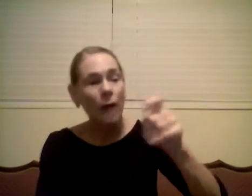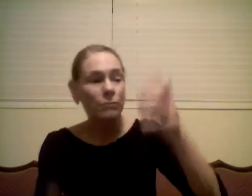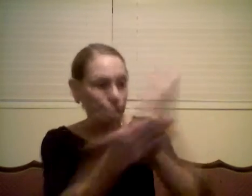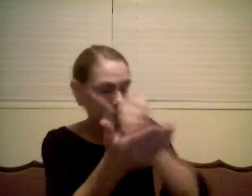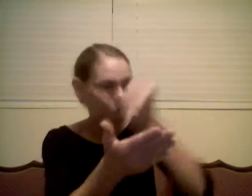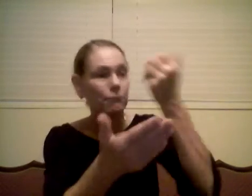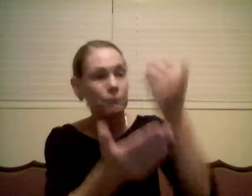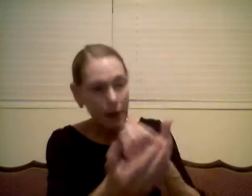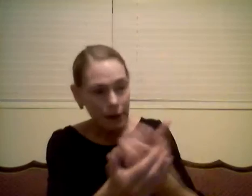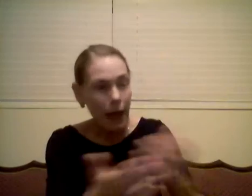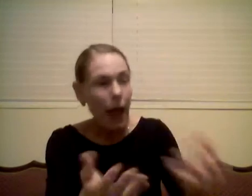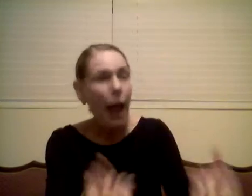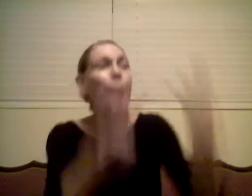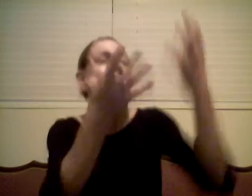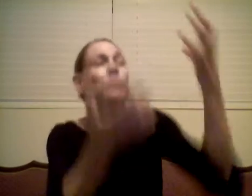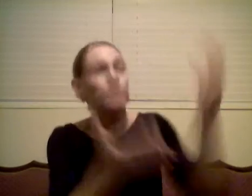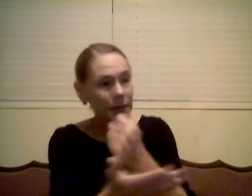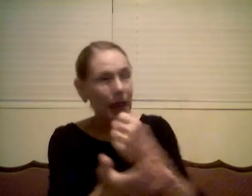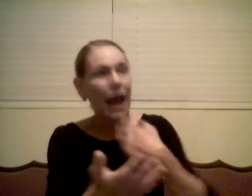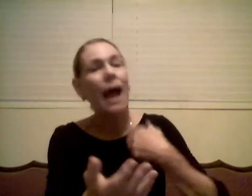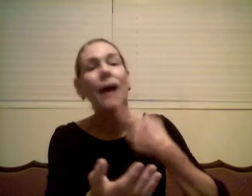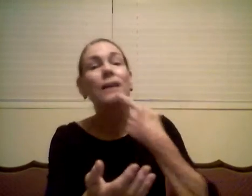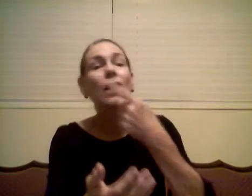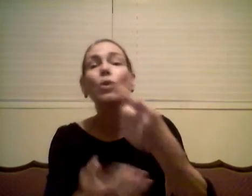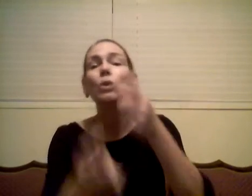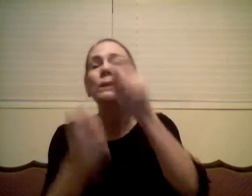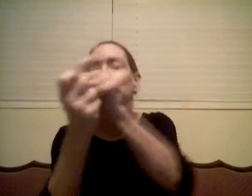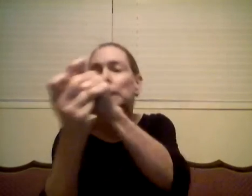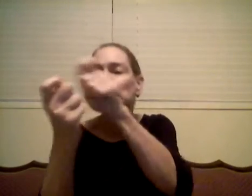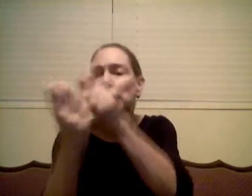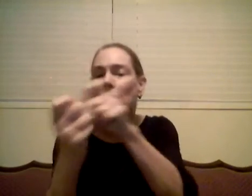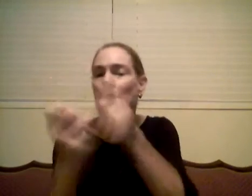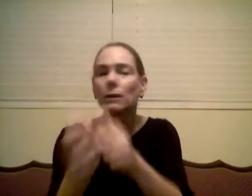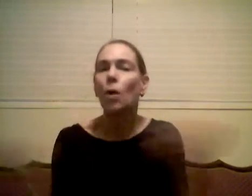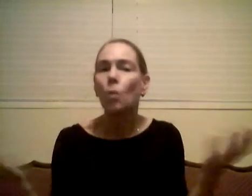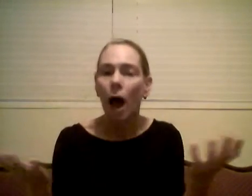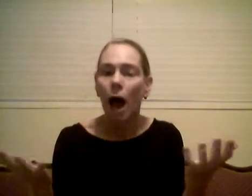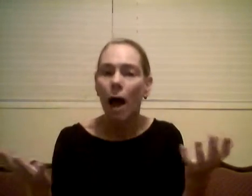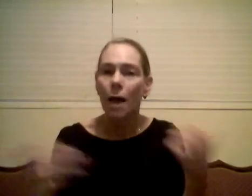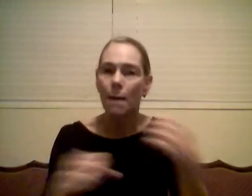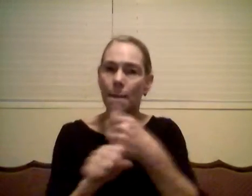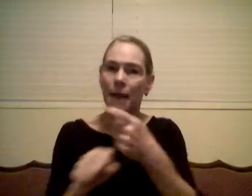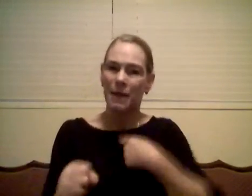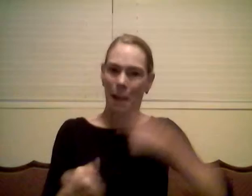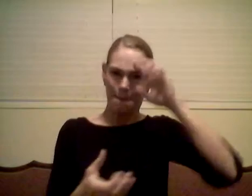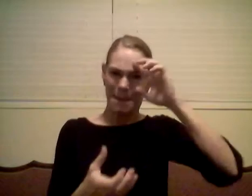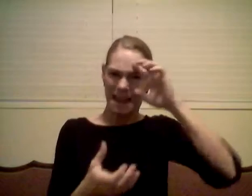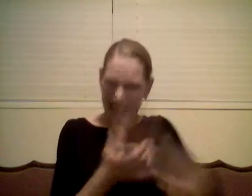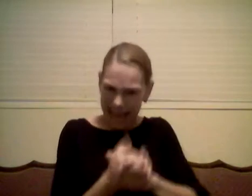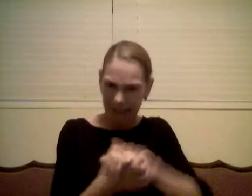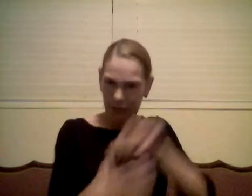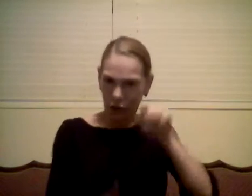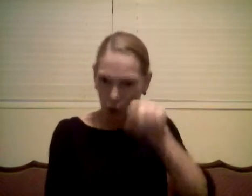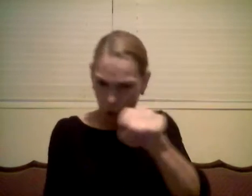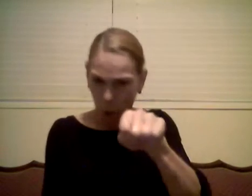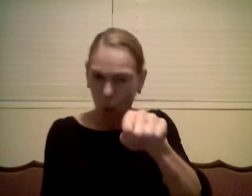I told you details because details lend to credibility. Specificity lends to credibility. If you